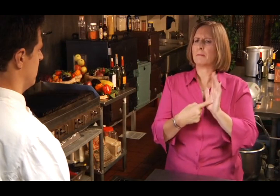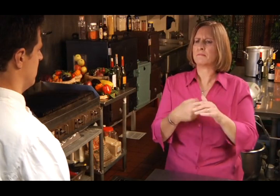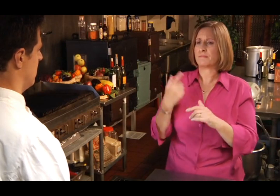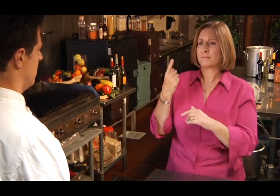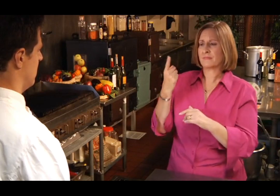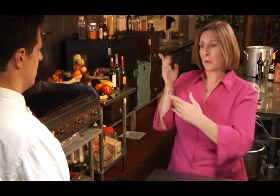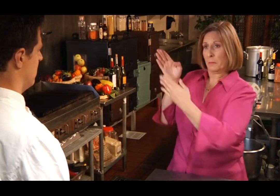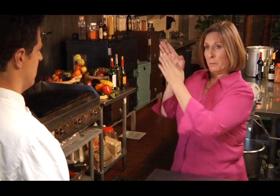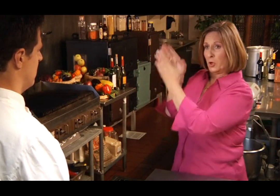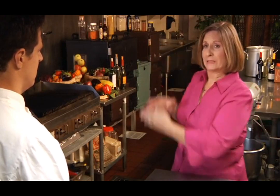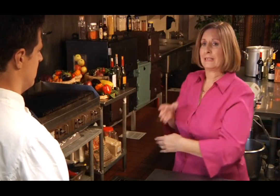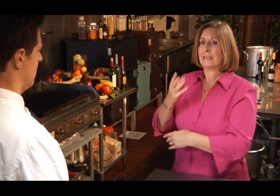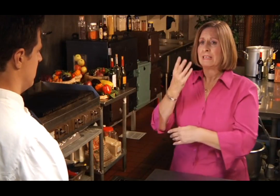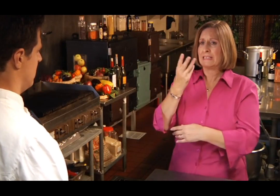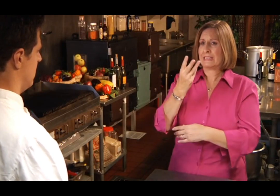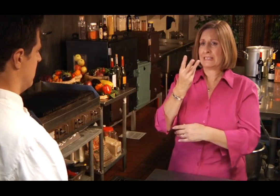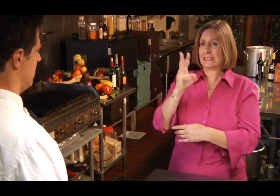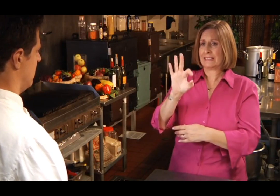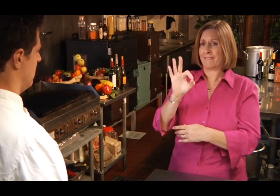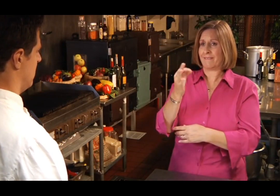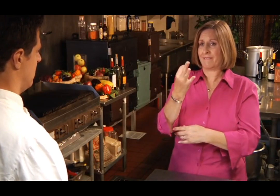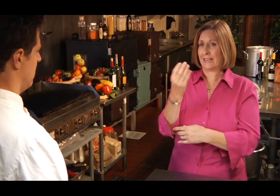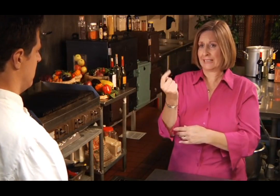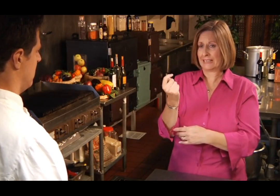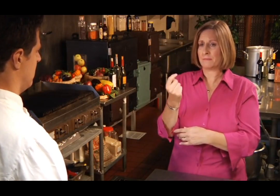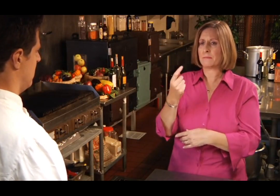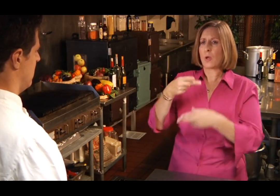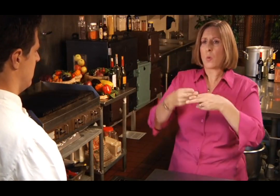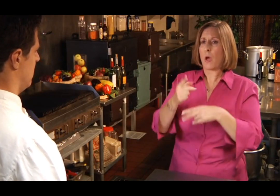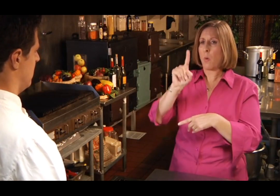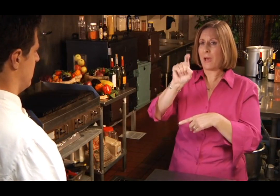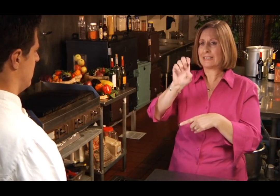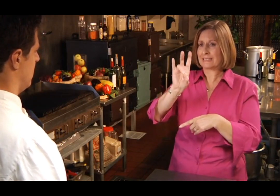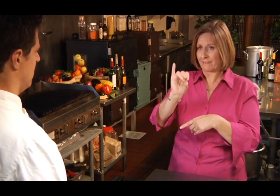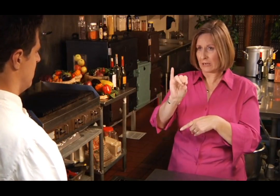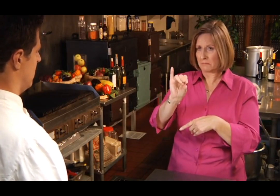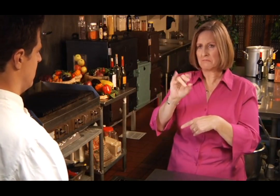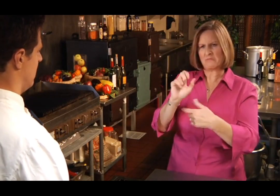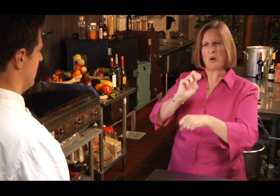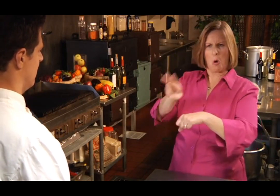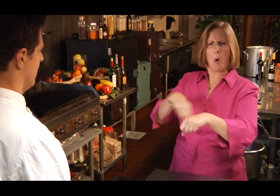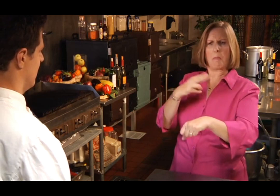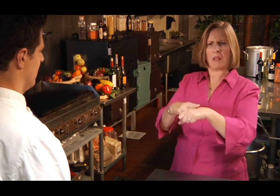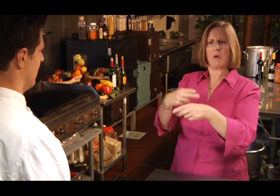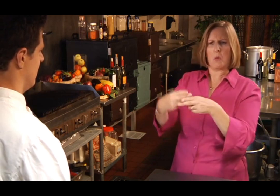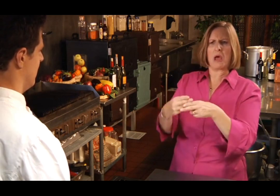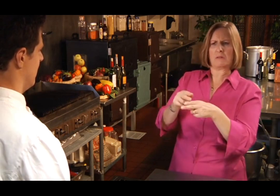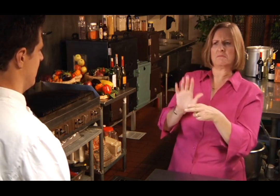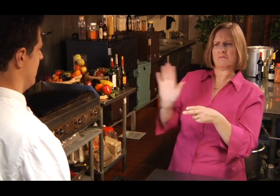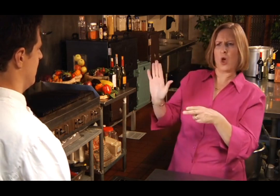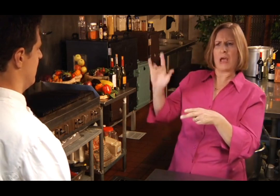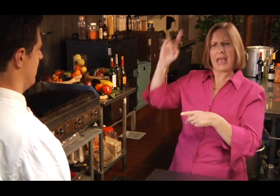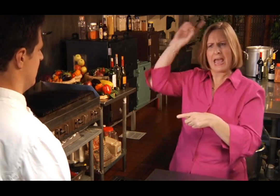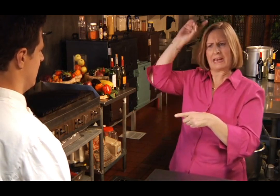Let's look at an example. A person who is 6 feet tall and weighs 170 pounds is at a normal weight for that